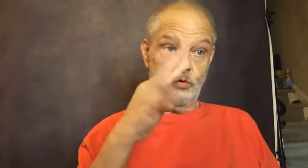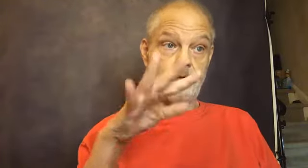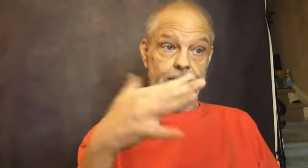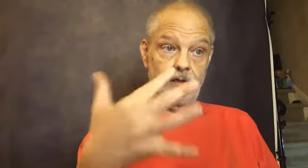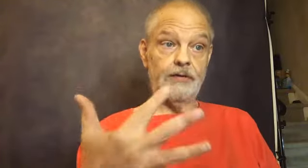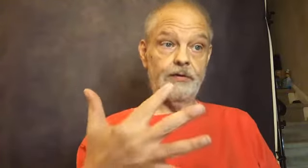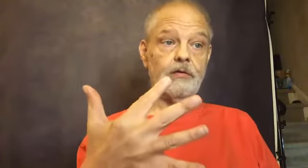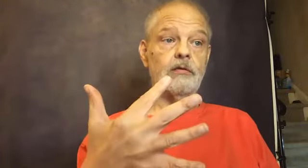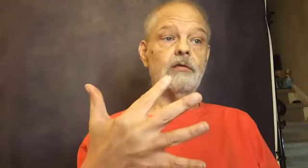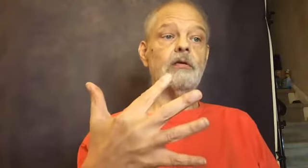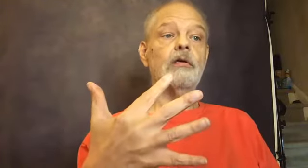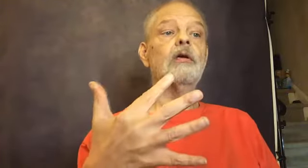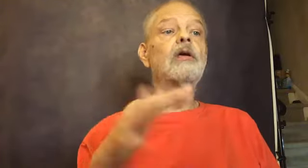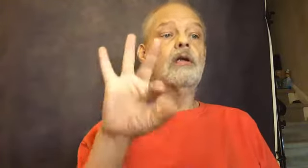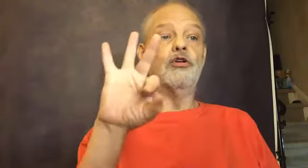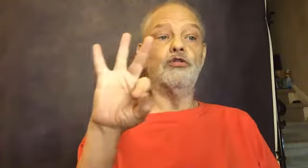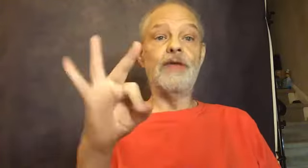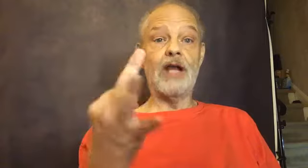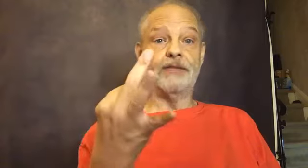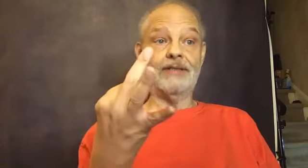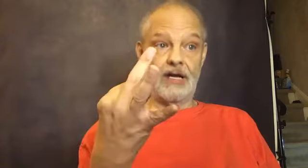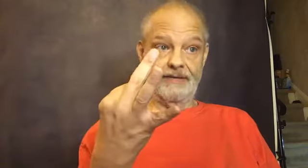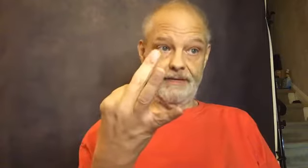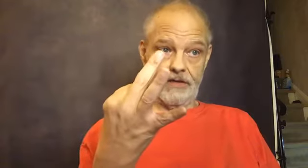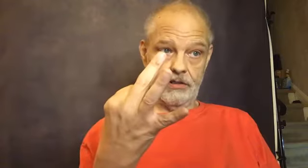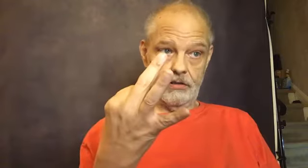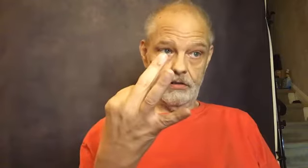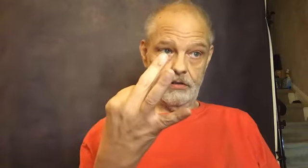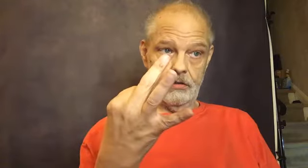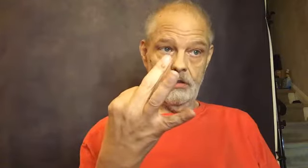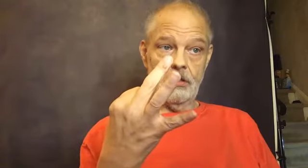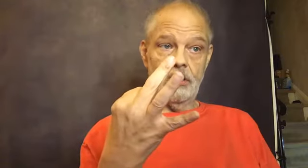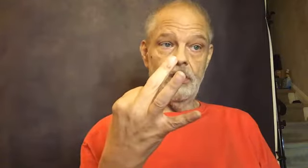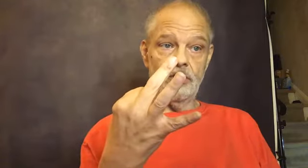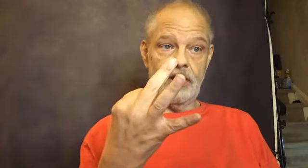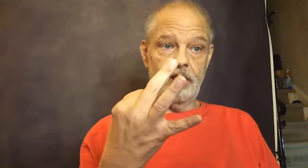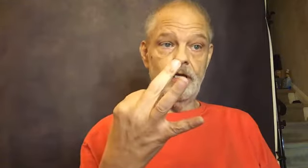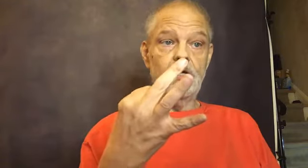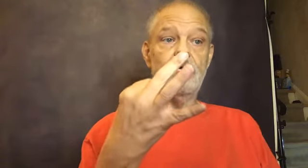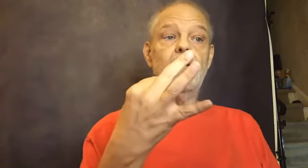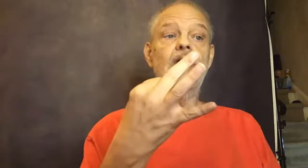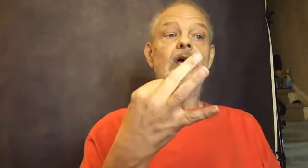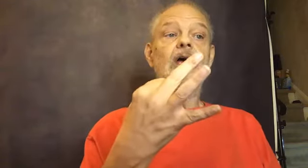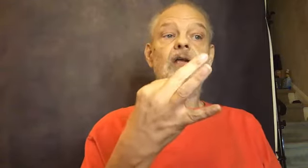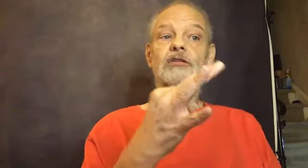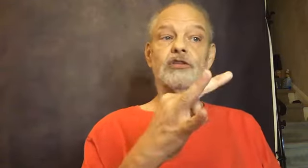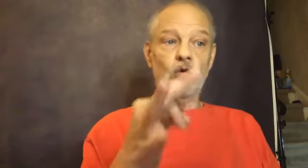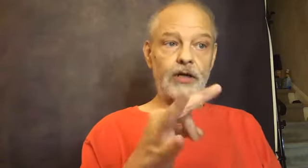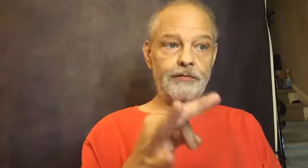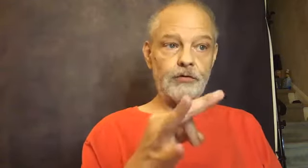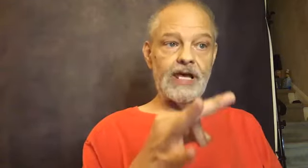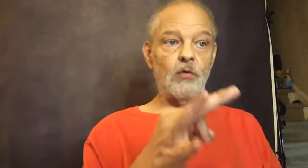fourth, fifth. And you can do that up to 9. Okay. Don't confuse that